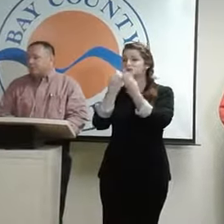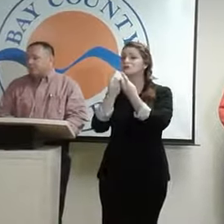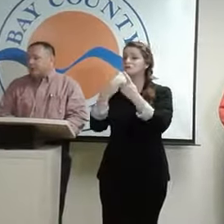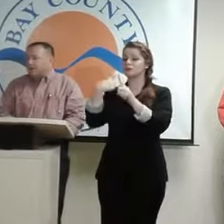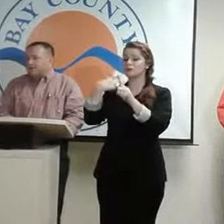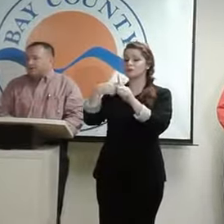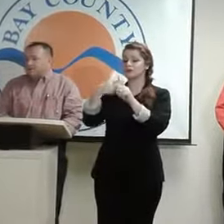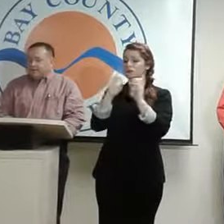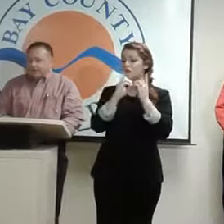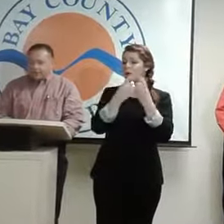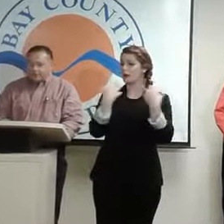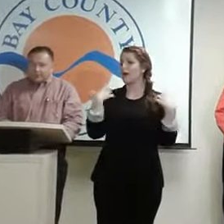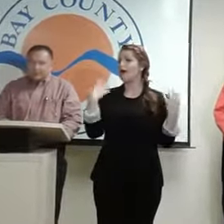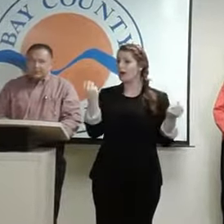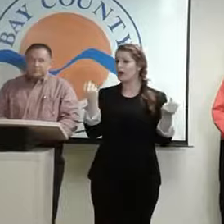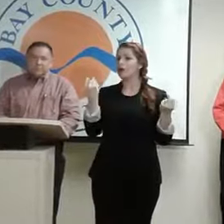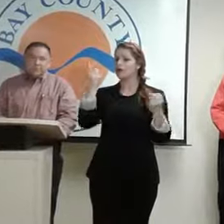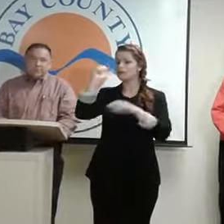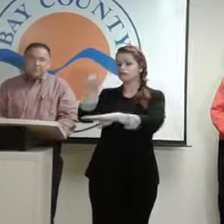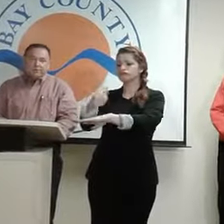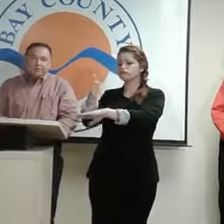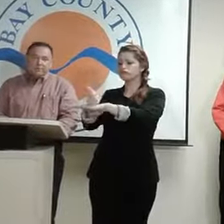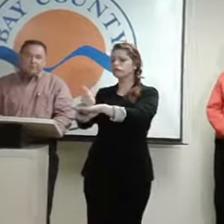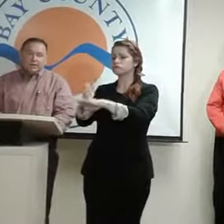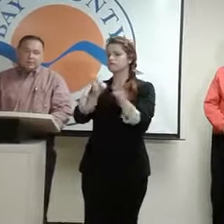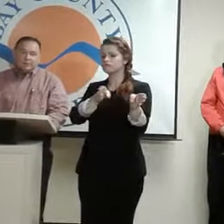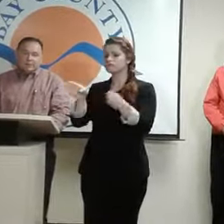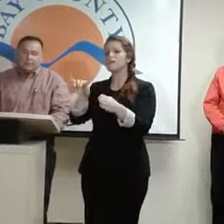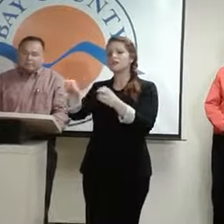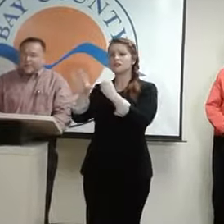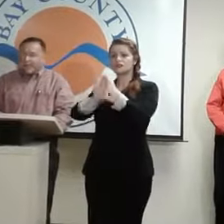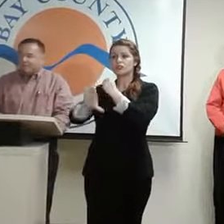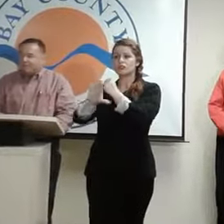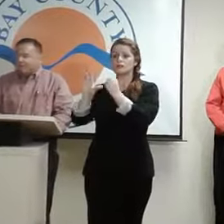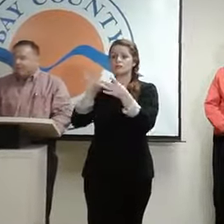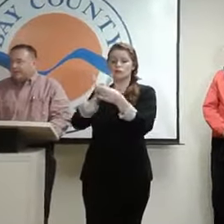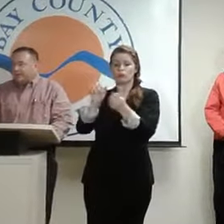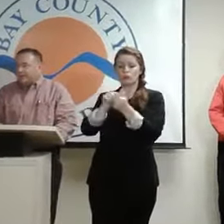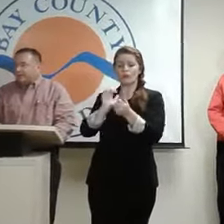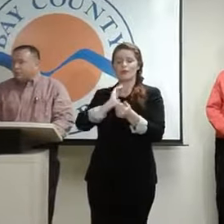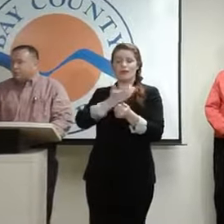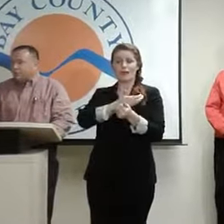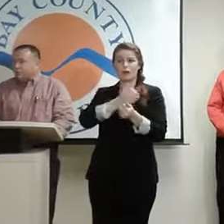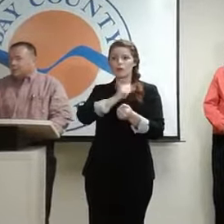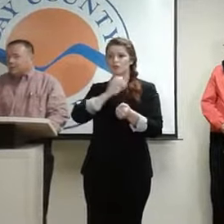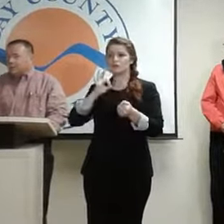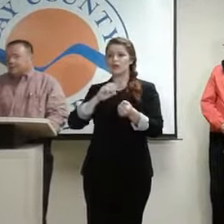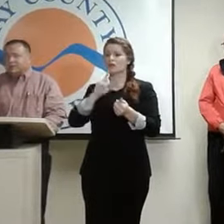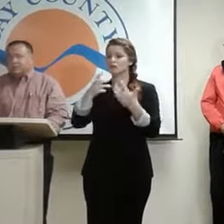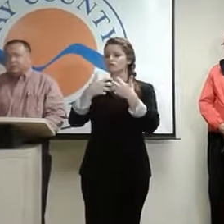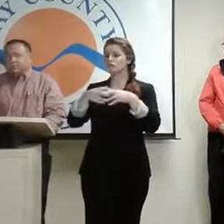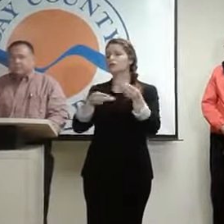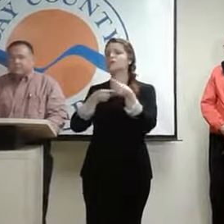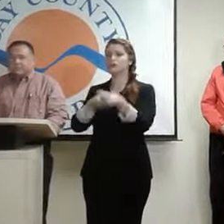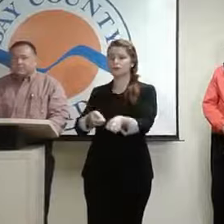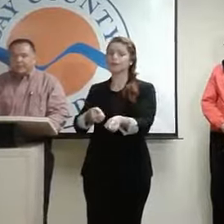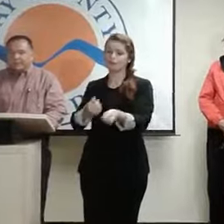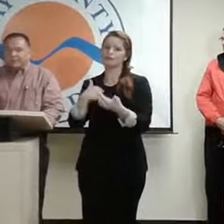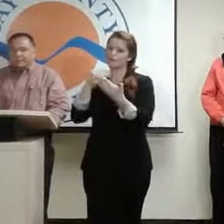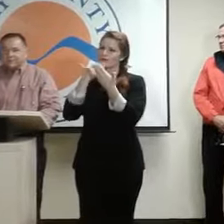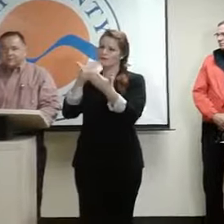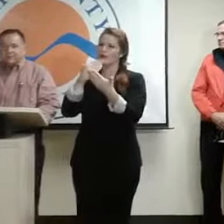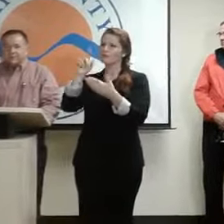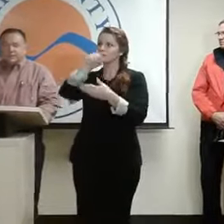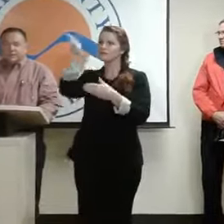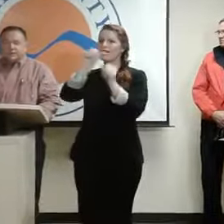and the Department of Health put that shelter together in concert with our staff, and everything went very well. And so really want to thank